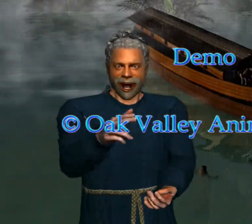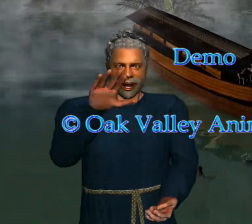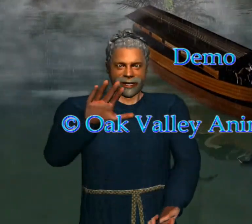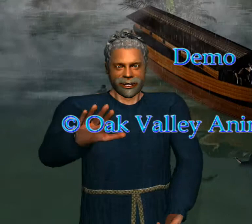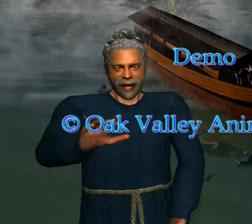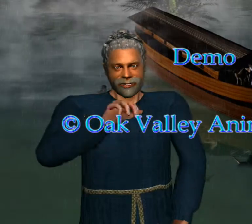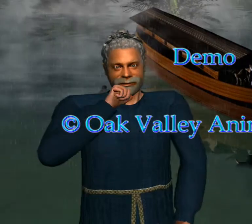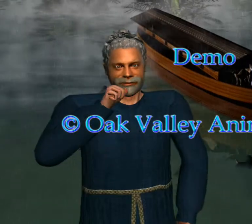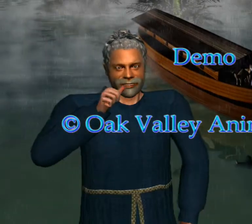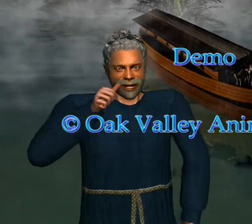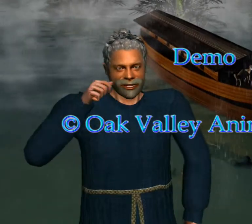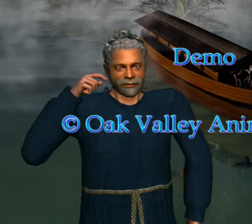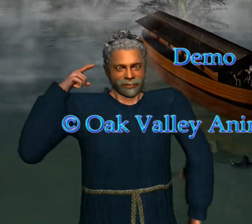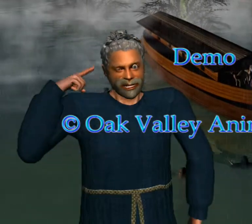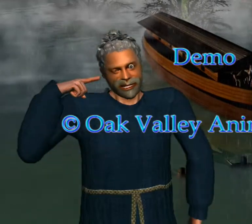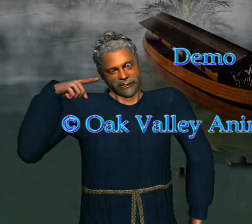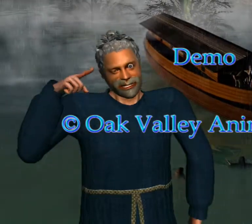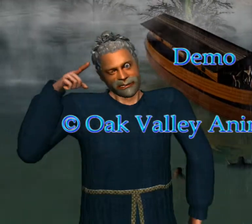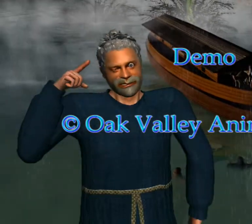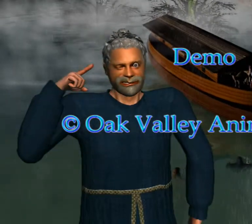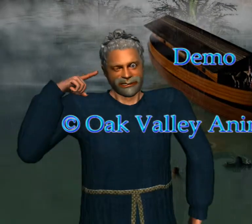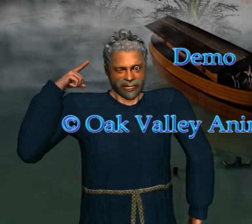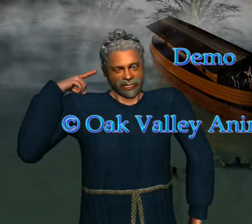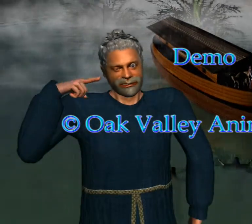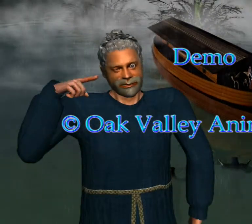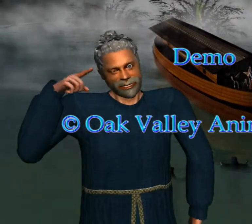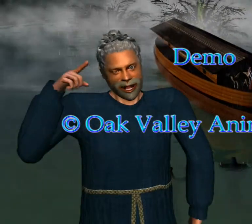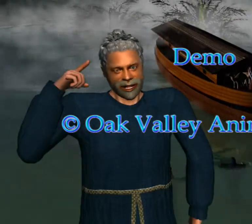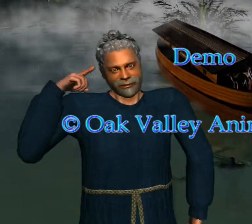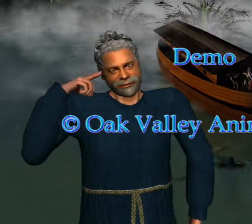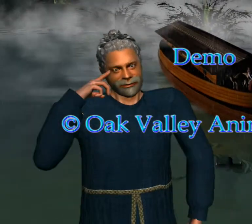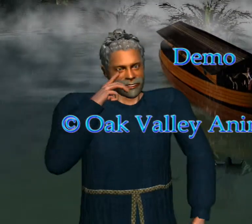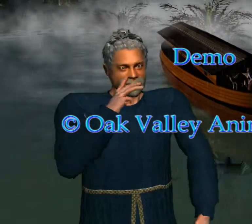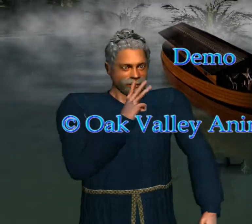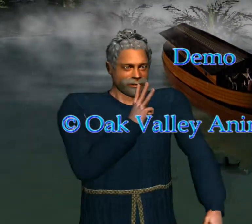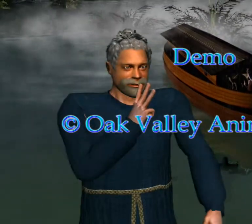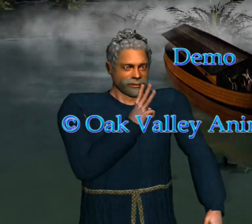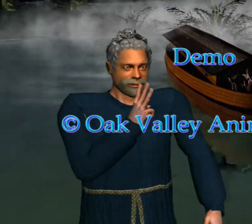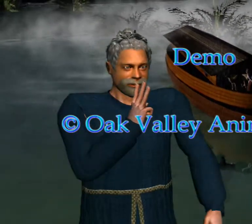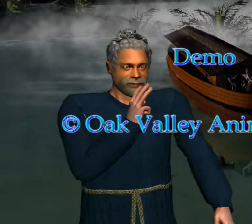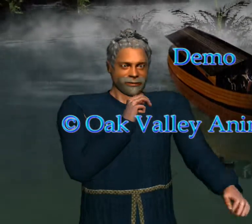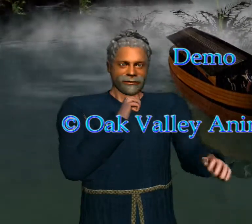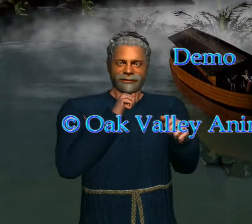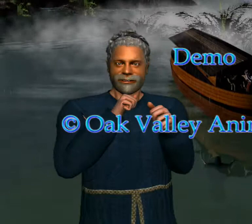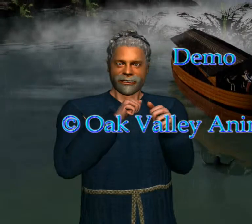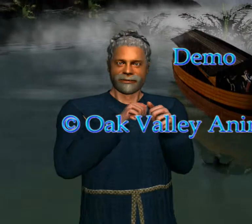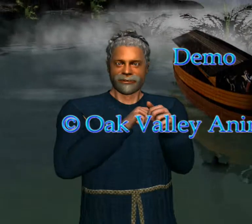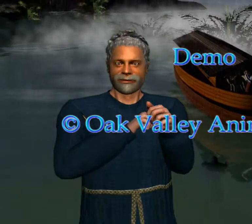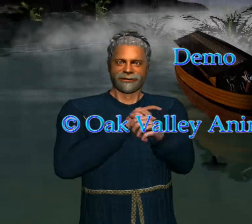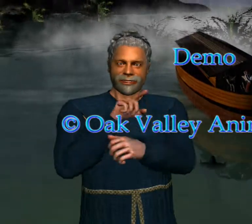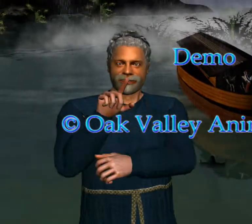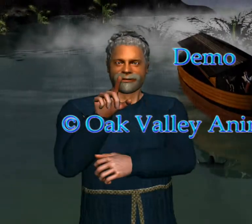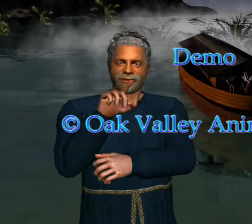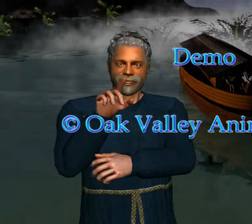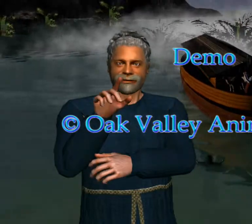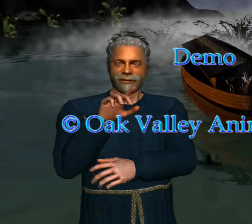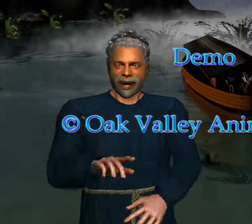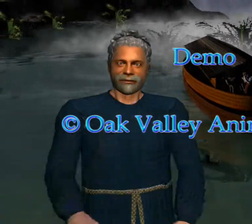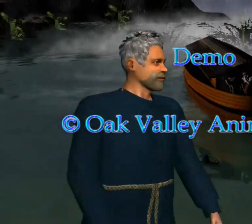said, Noah, you're not crazy. There's water